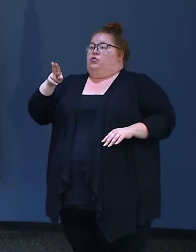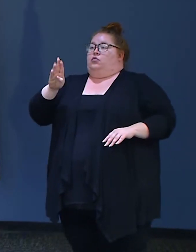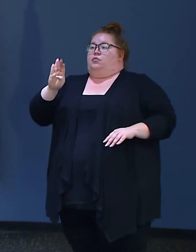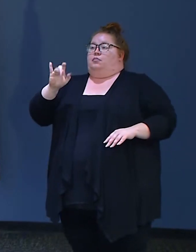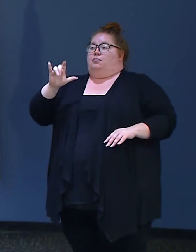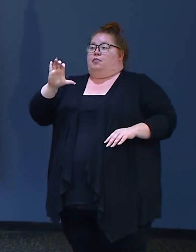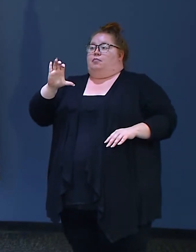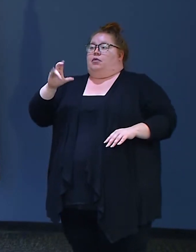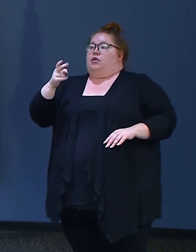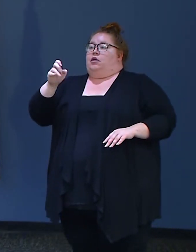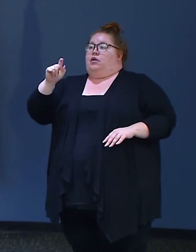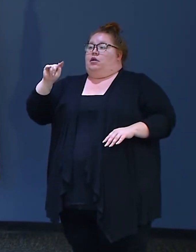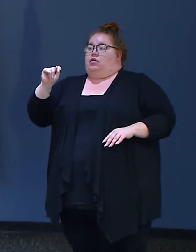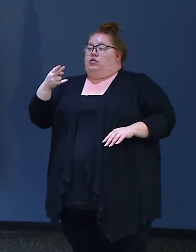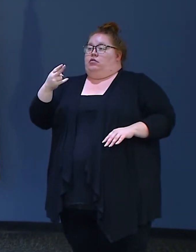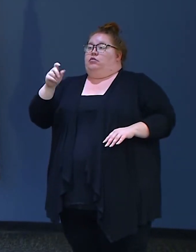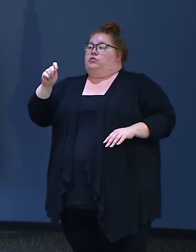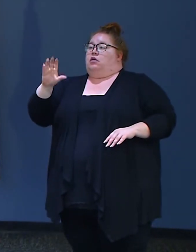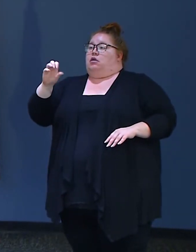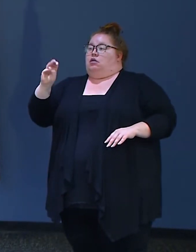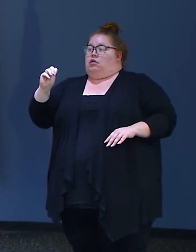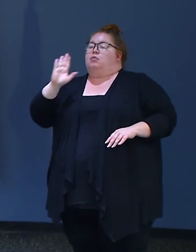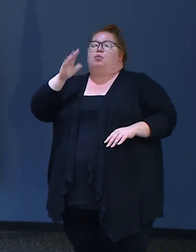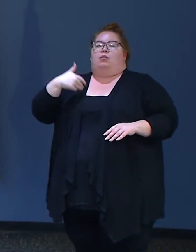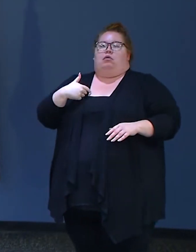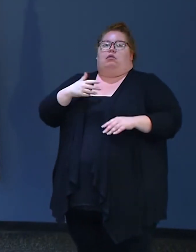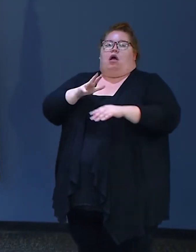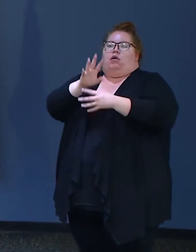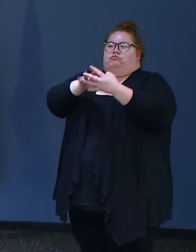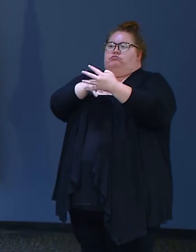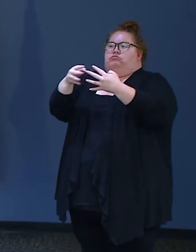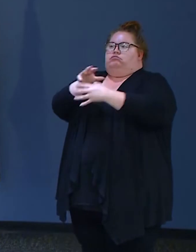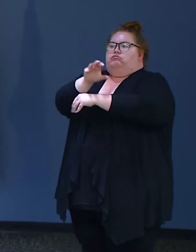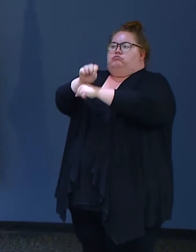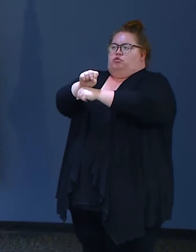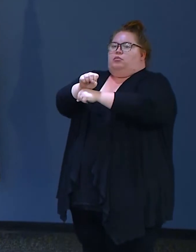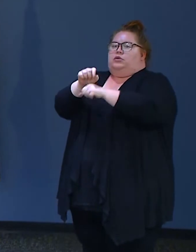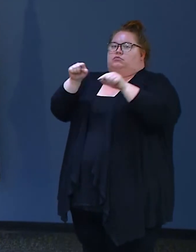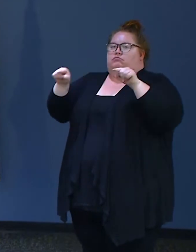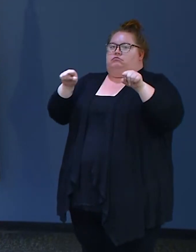information. If you can't use that platform, will become available this weekend.